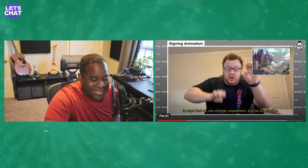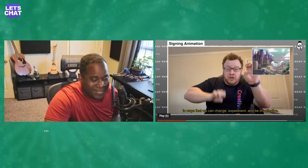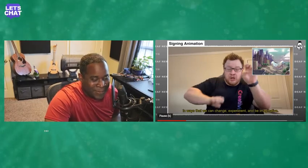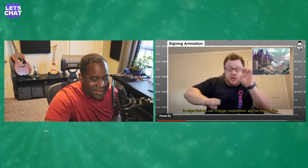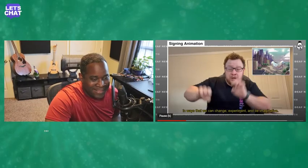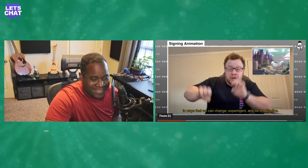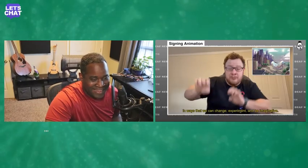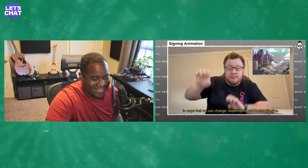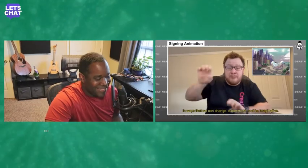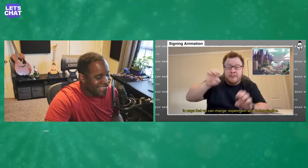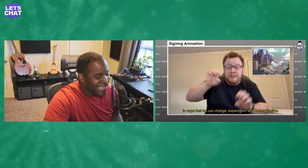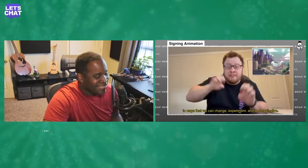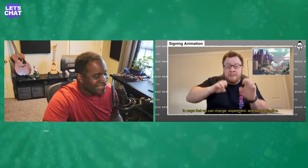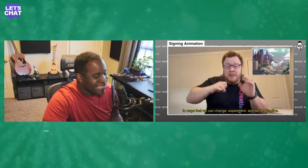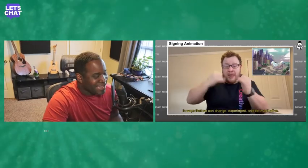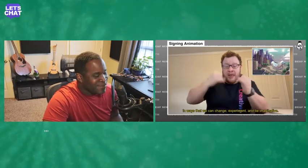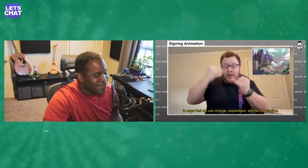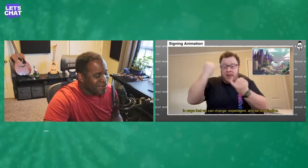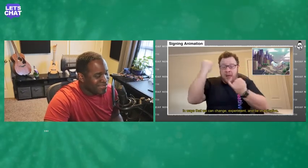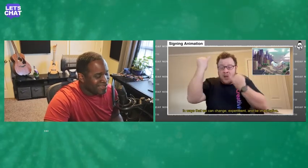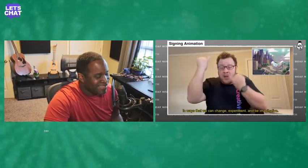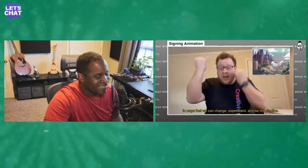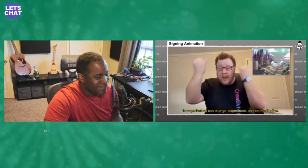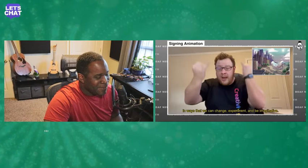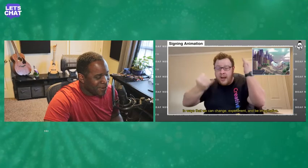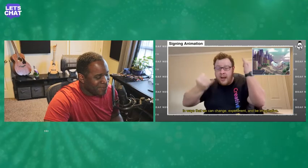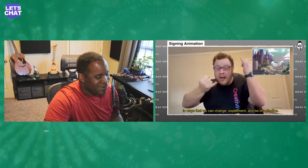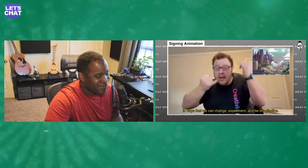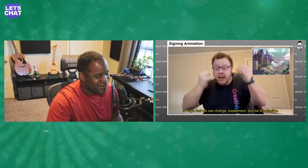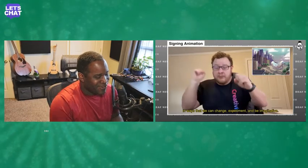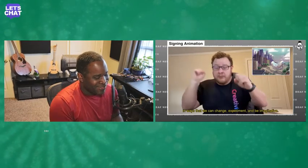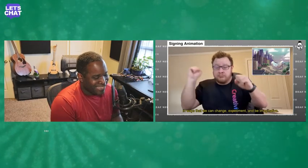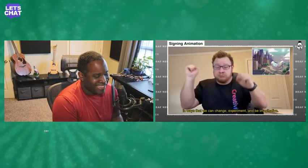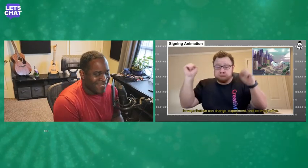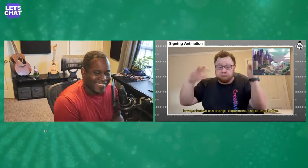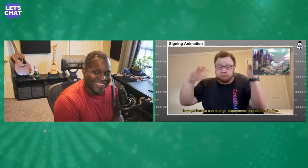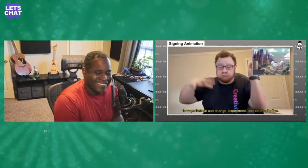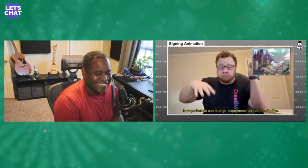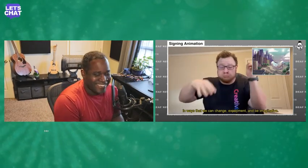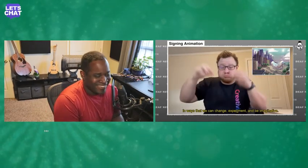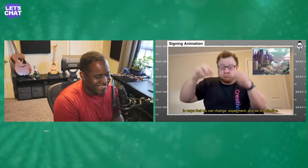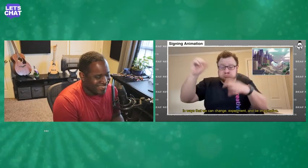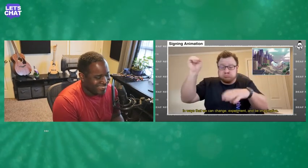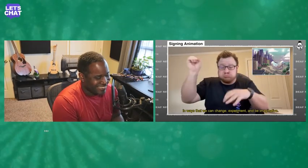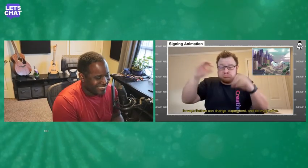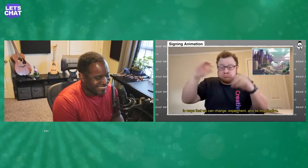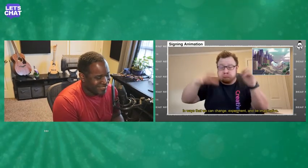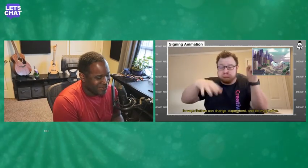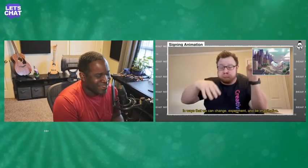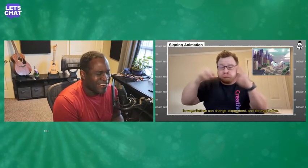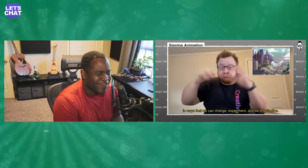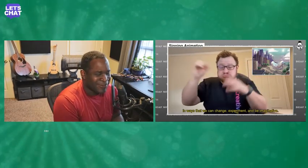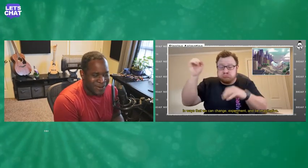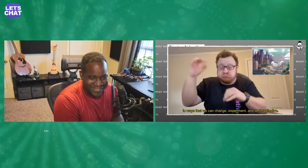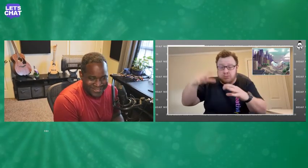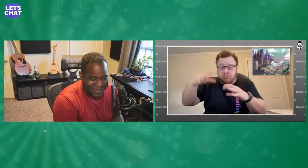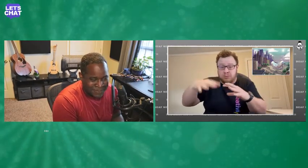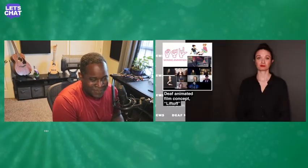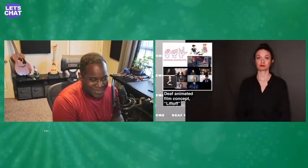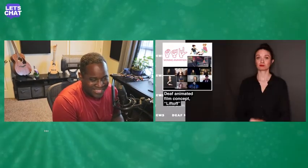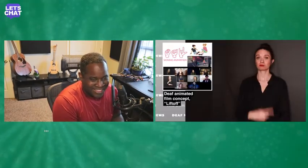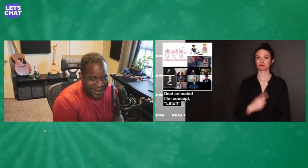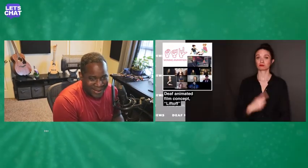But I also like the way how this lady signs. The lady in between, the small picture-in-picture lady, I was like, oh, you're kind of hard to listen to. You're kind of hard to